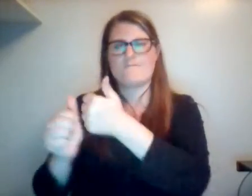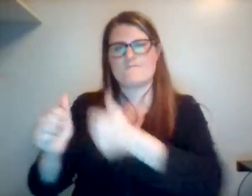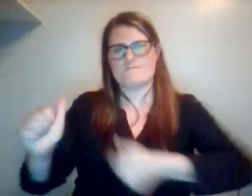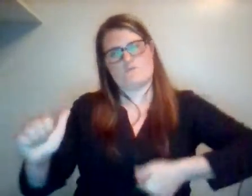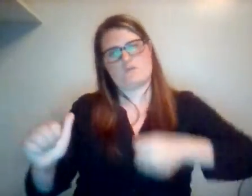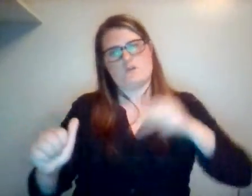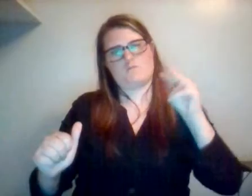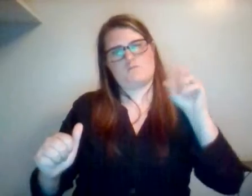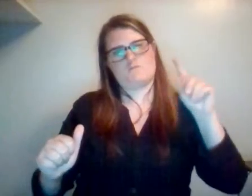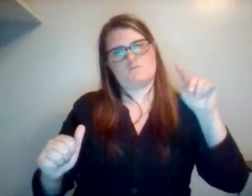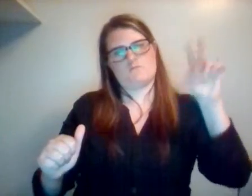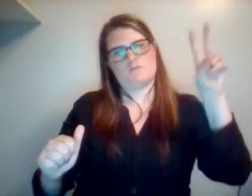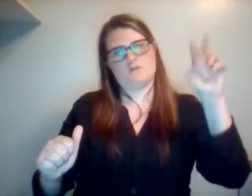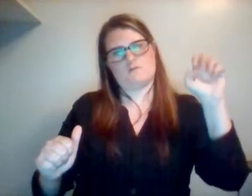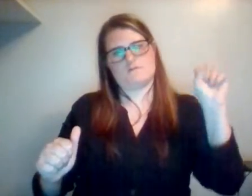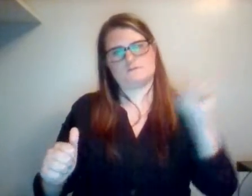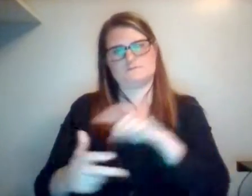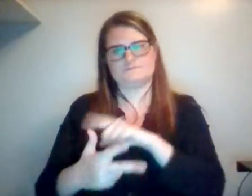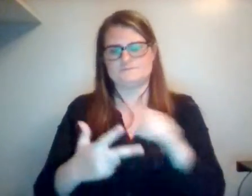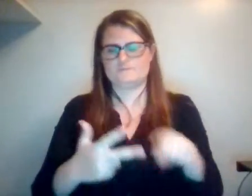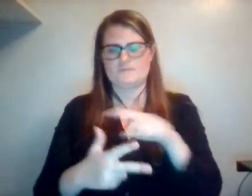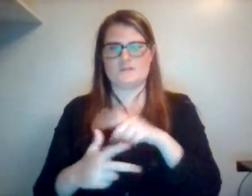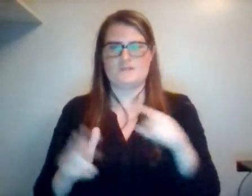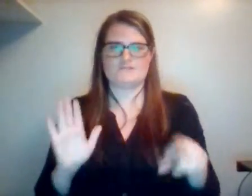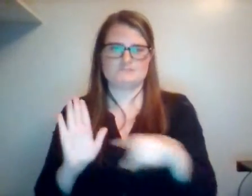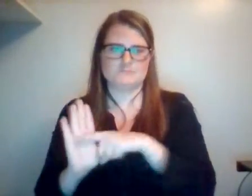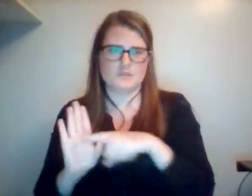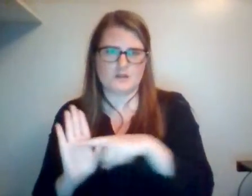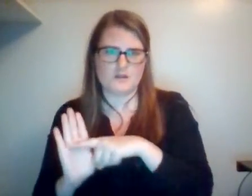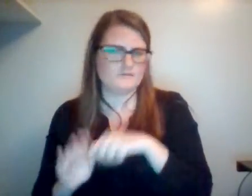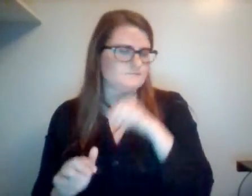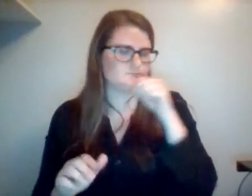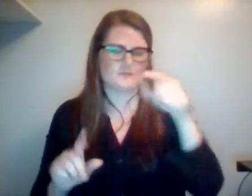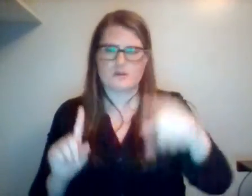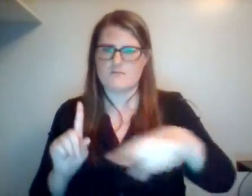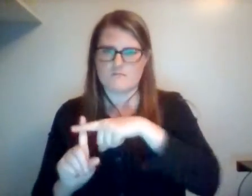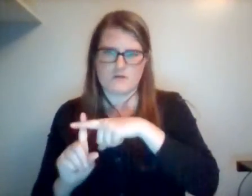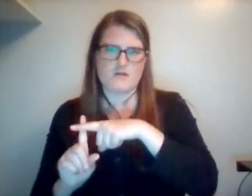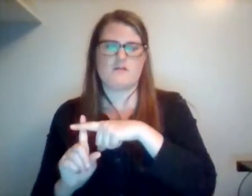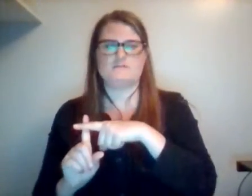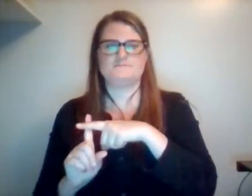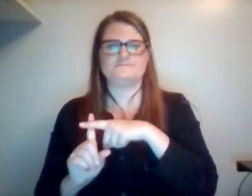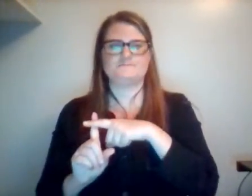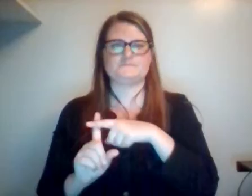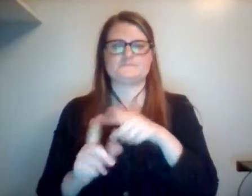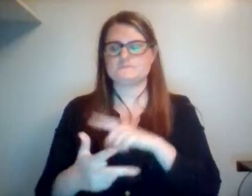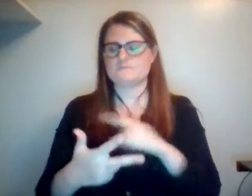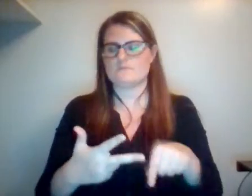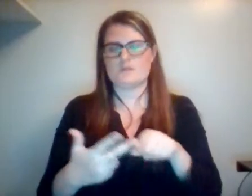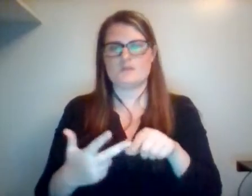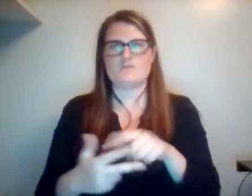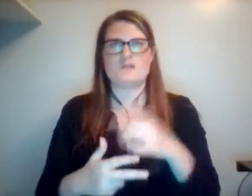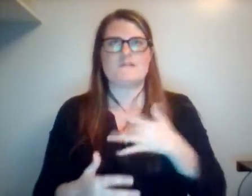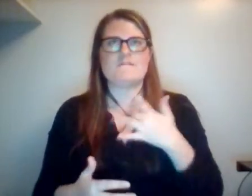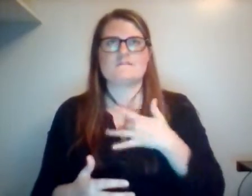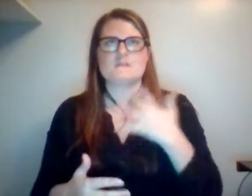something. These are facing things in life that we simply want to avoid for another 5 minutes. First, I